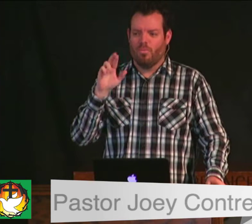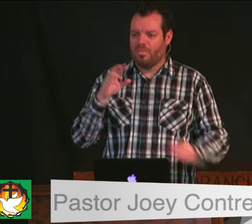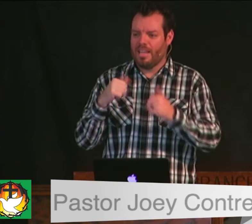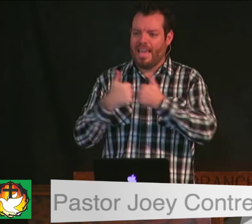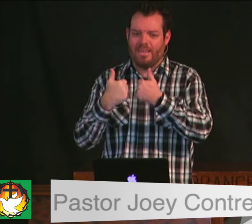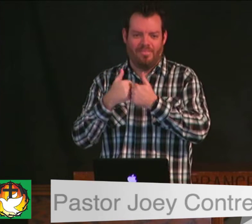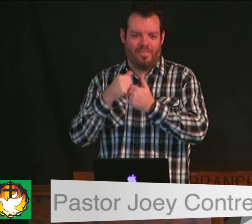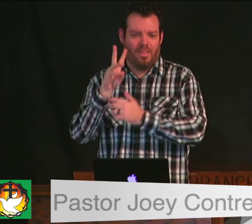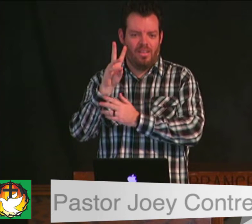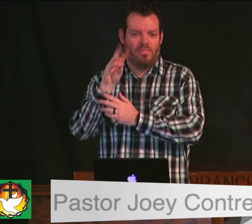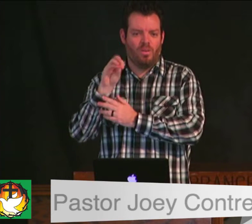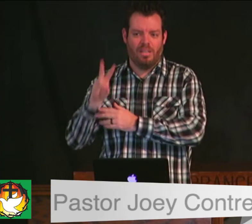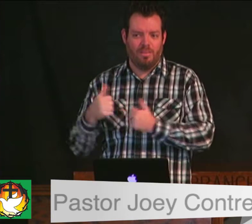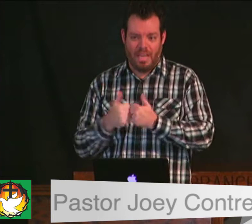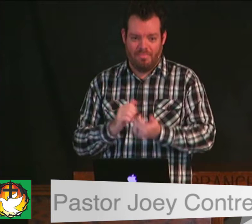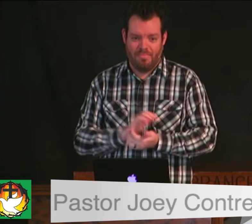the game, WOW game.